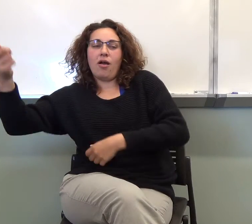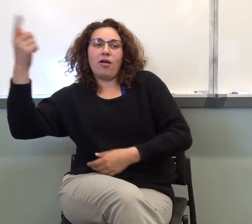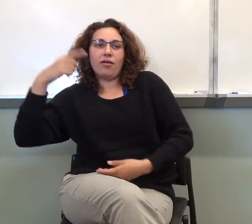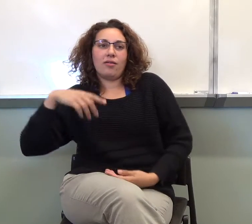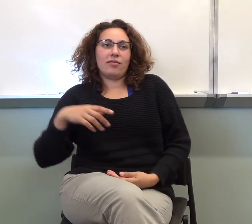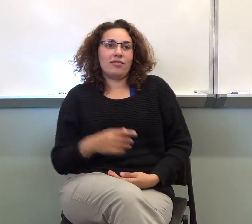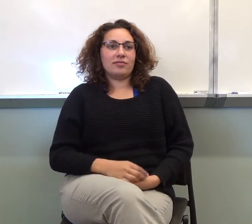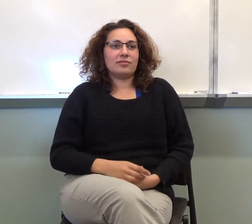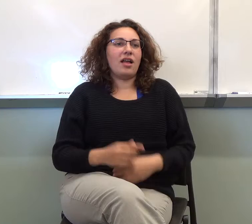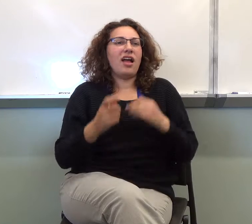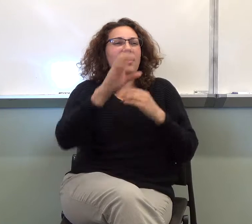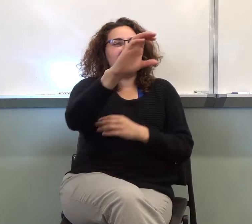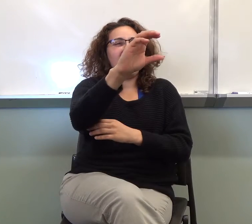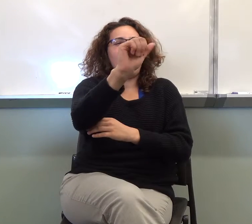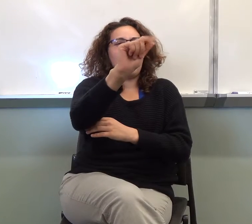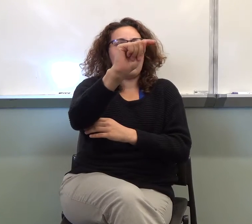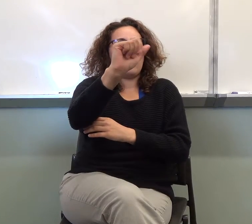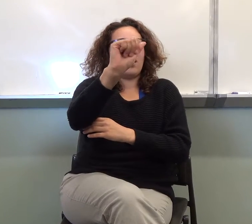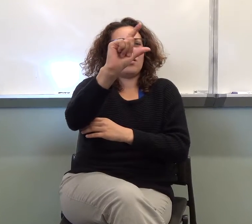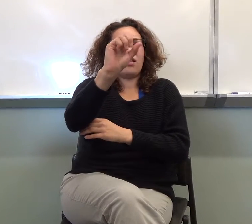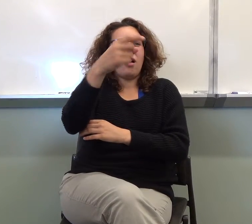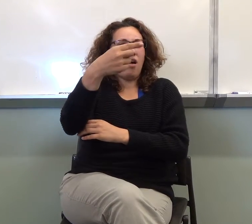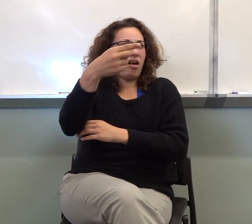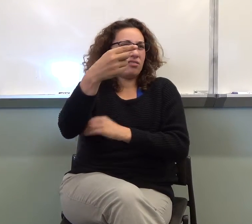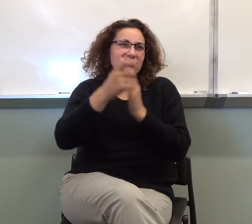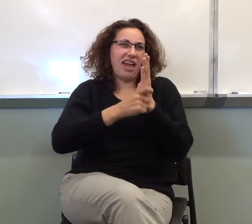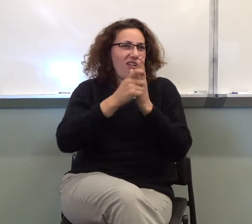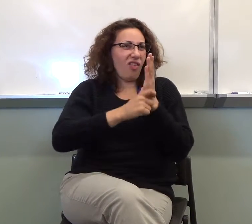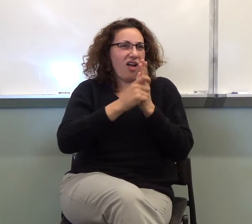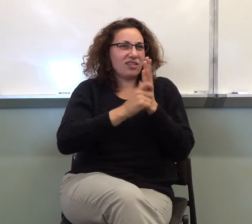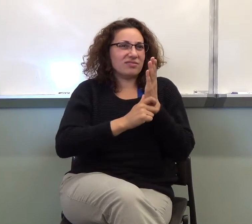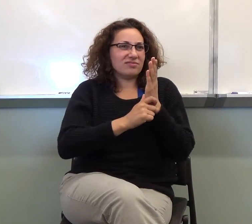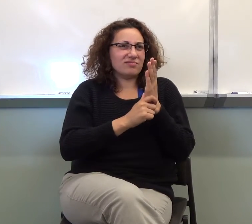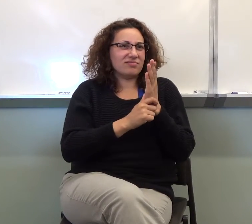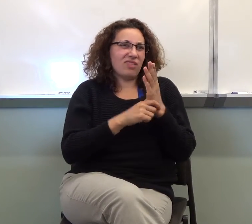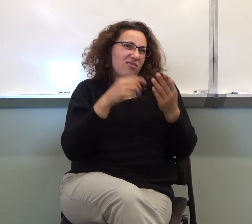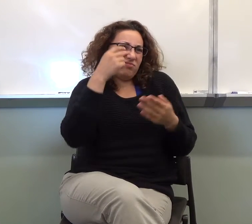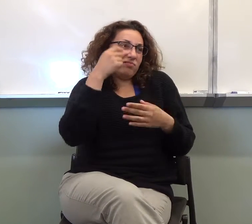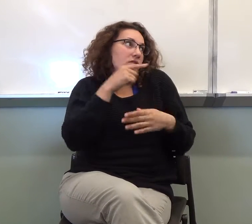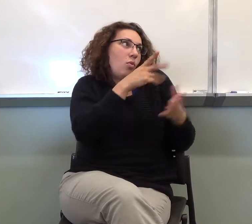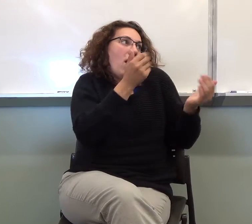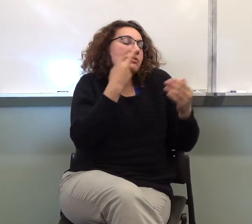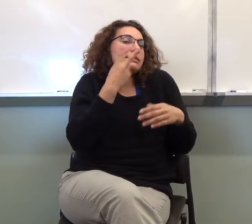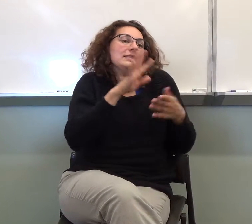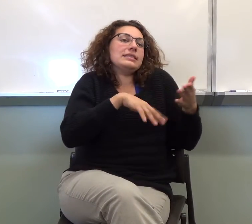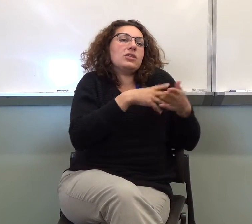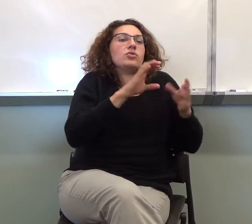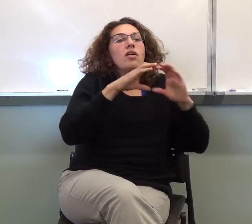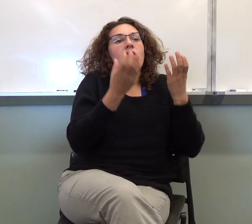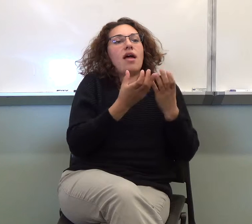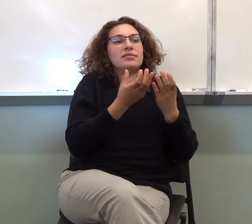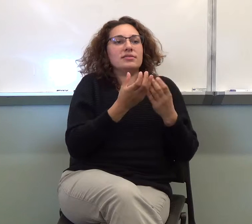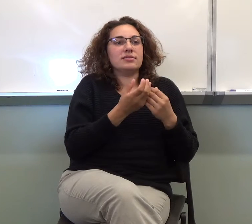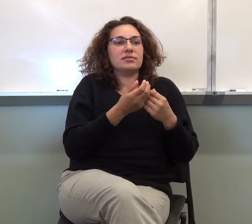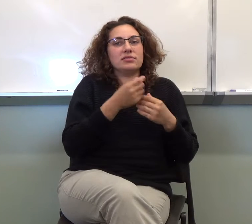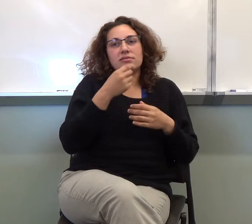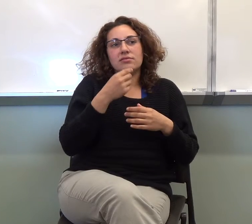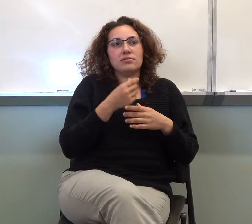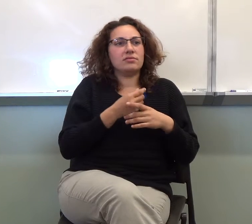of the car. That's where everyone puts it. You got that? Anyone got that? No? I have this. It's